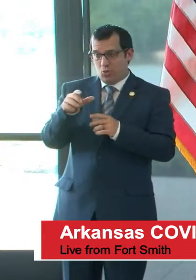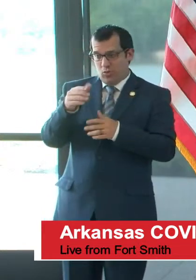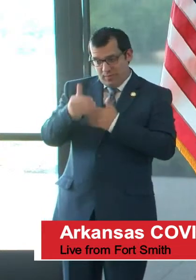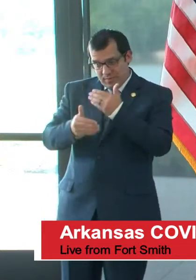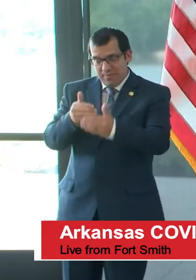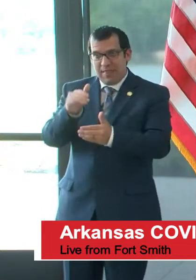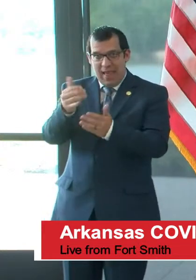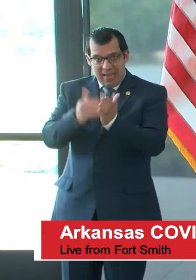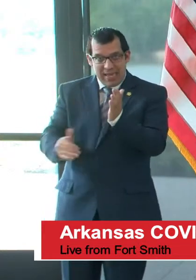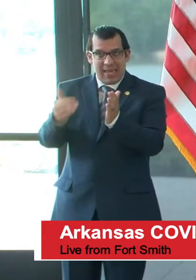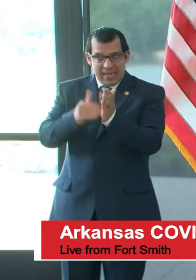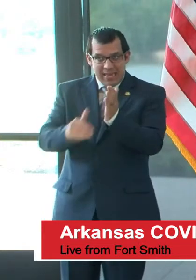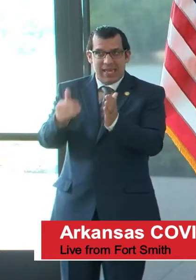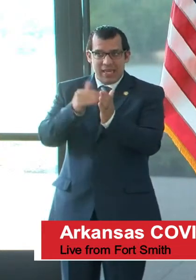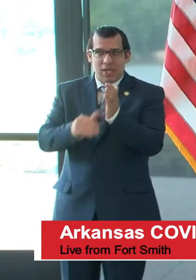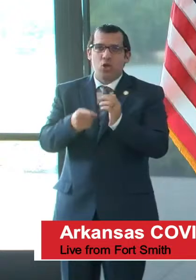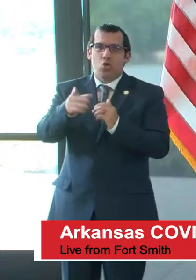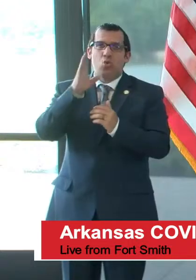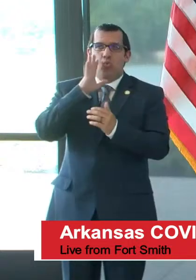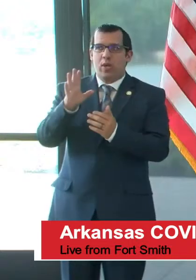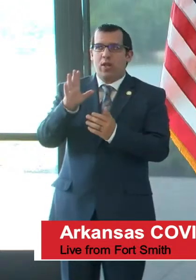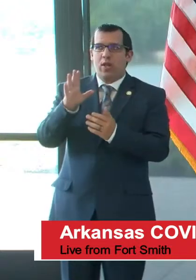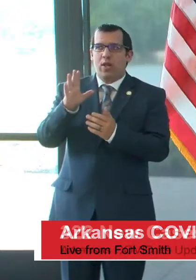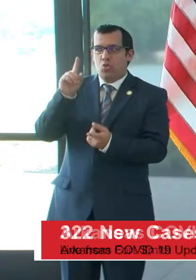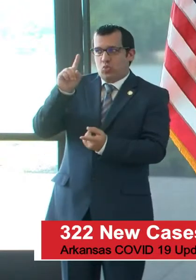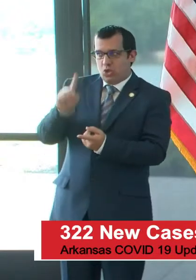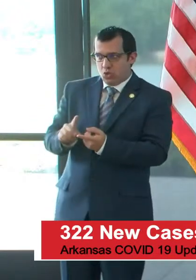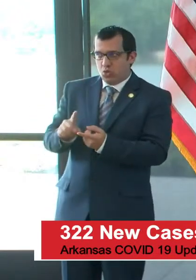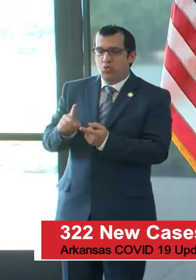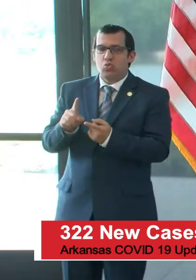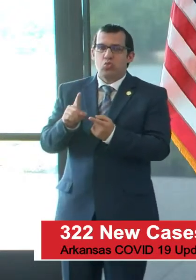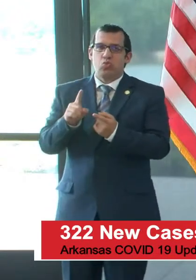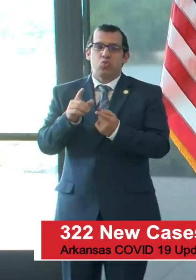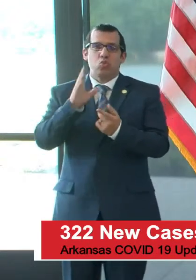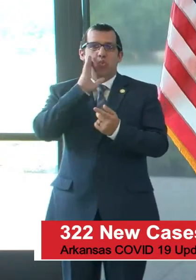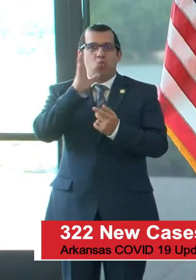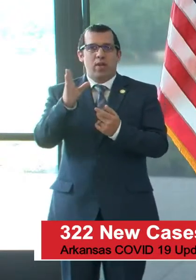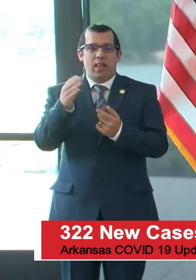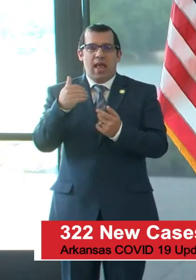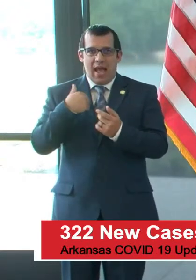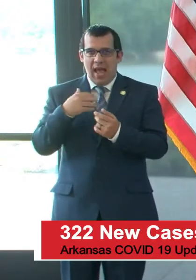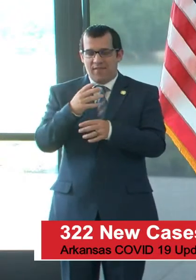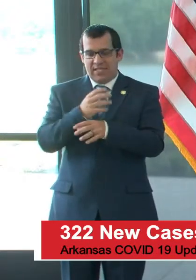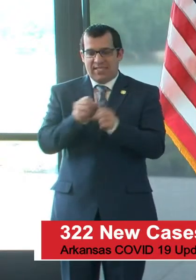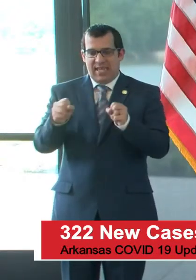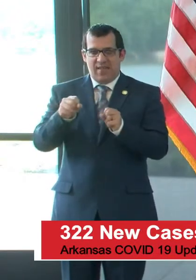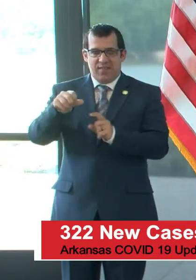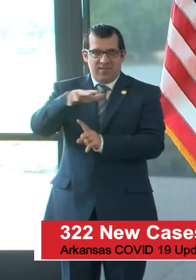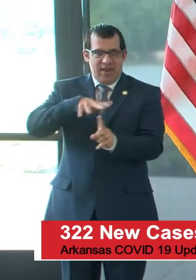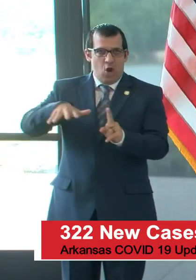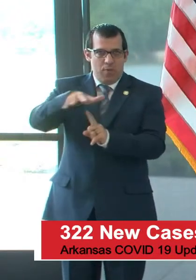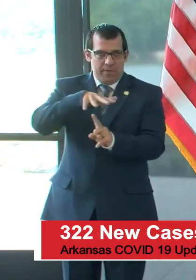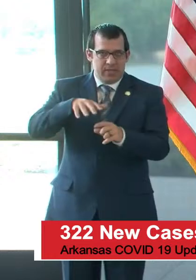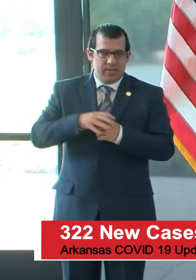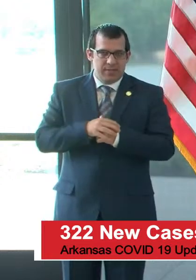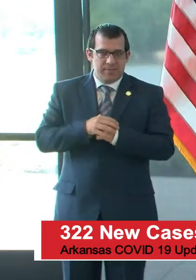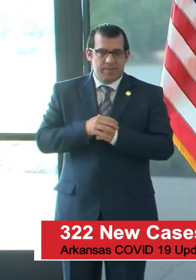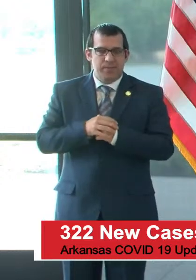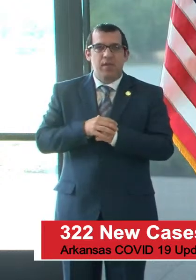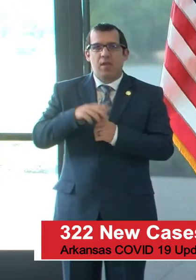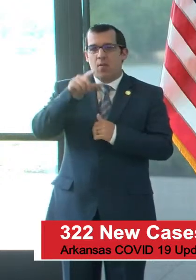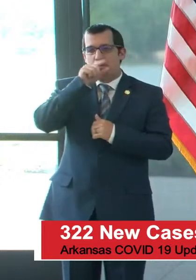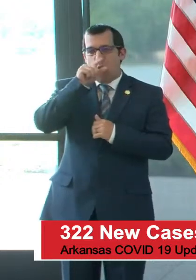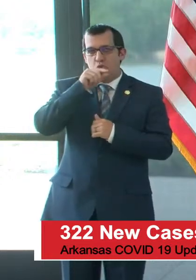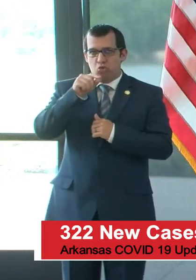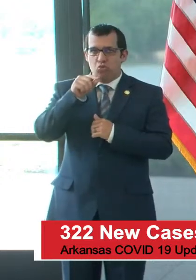times, then you're going to be reducing that and making that a very safe environment. So the